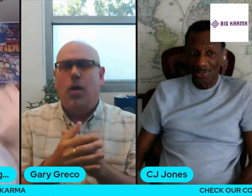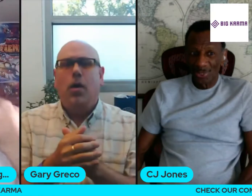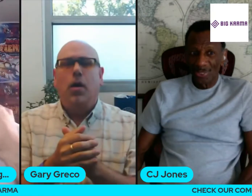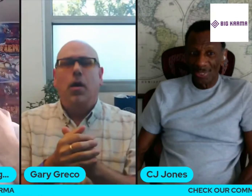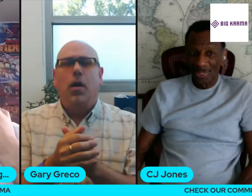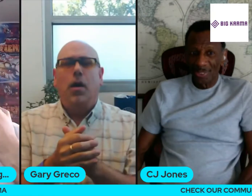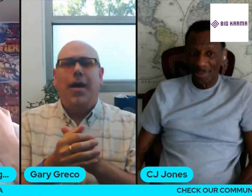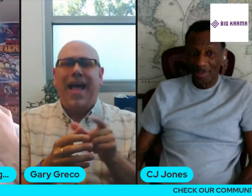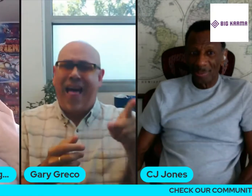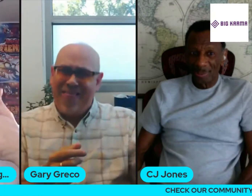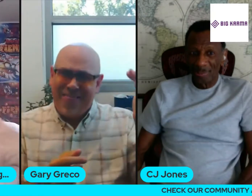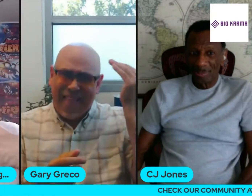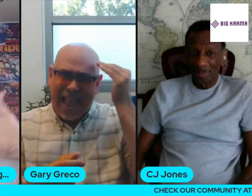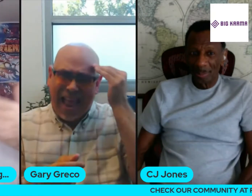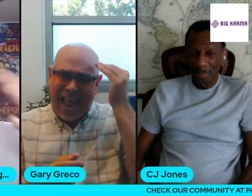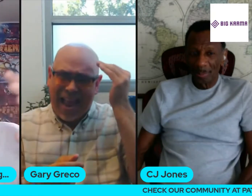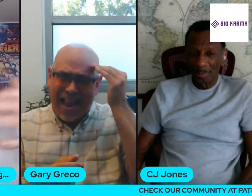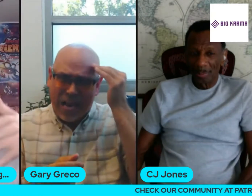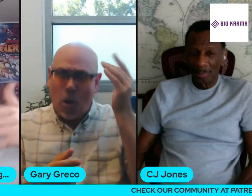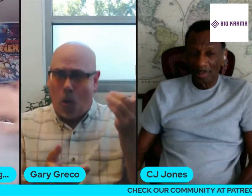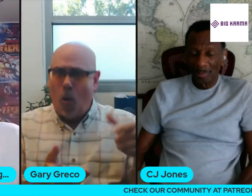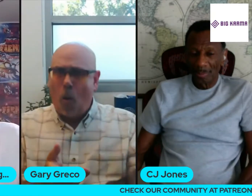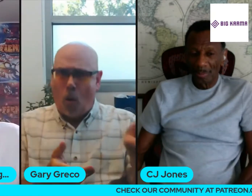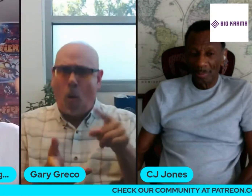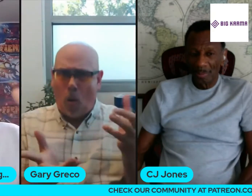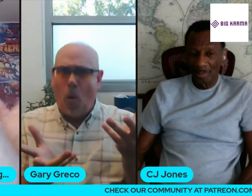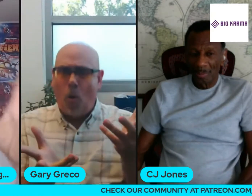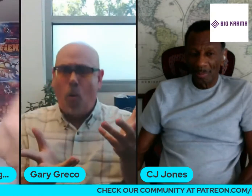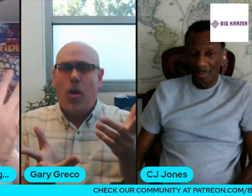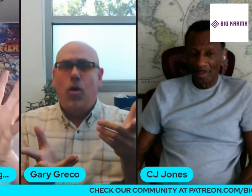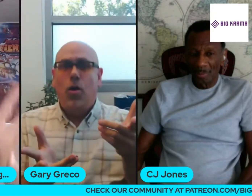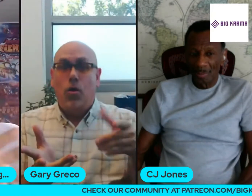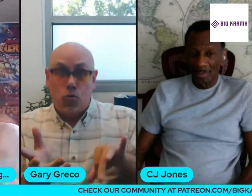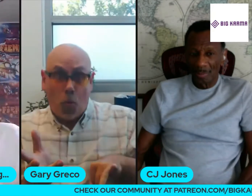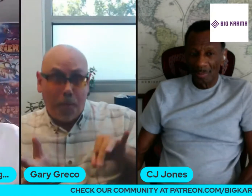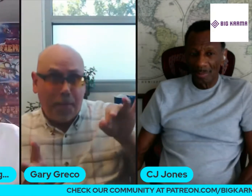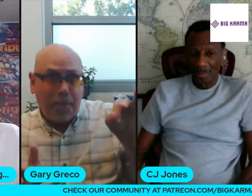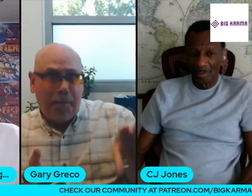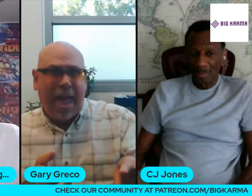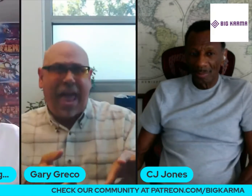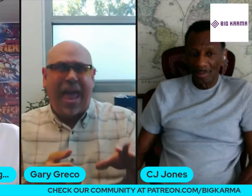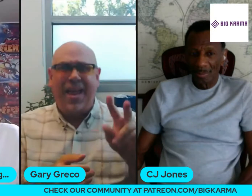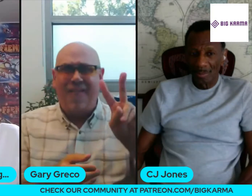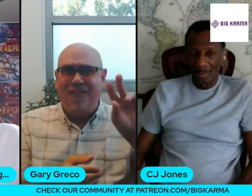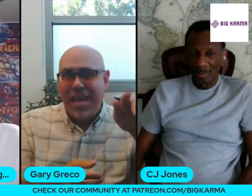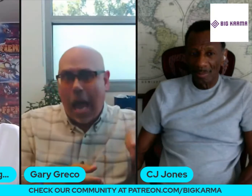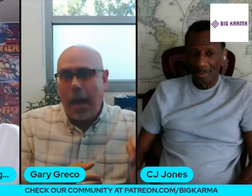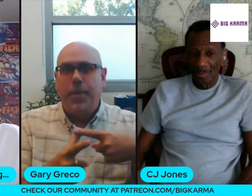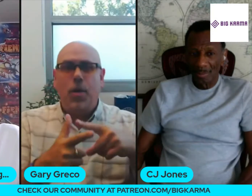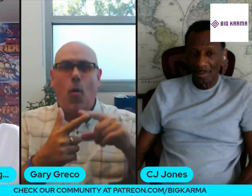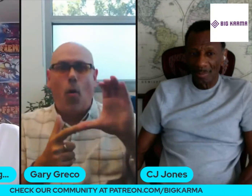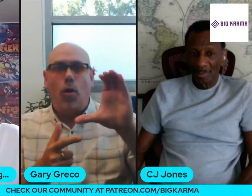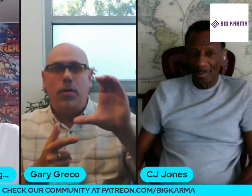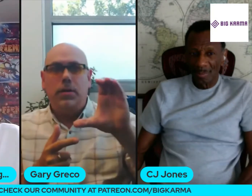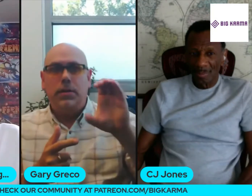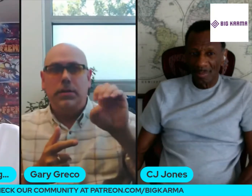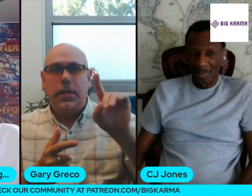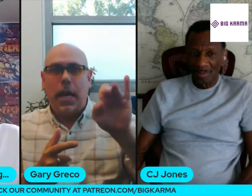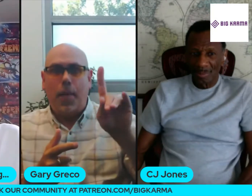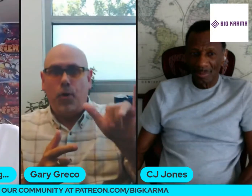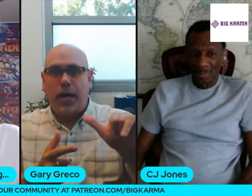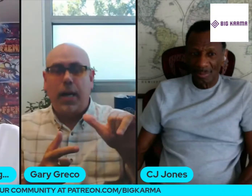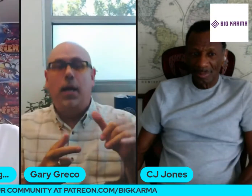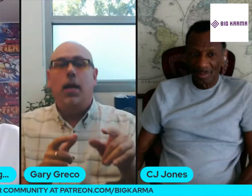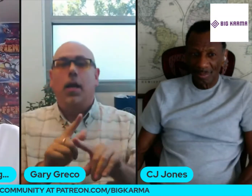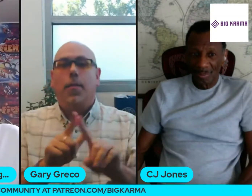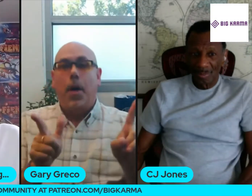They know it would be insulting with any celebrity or talent, but when it's somebody disabled, so many